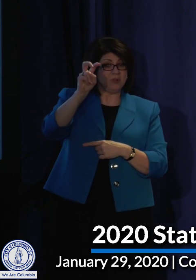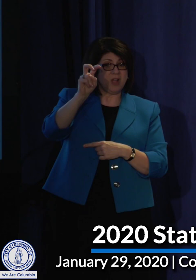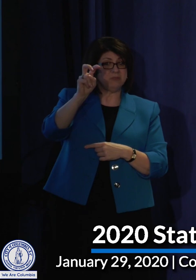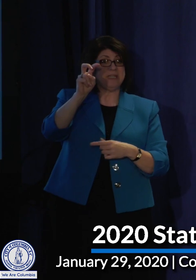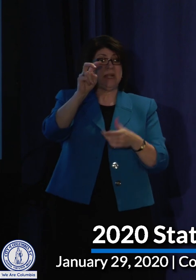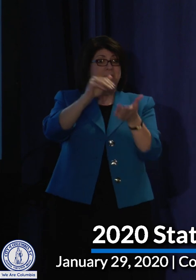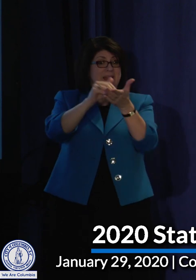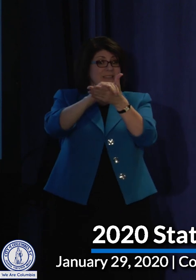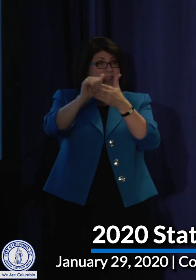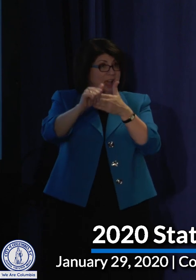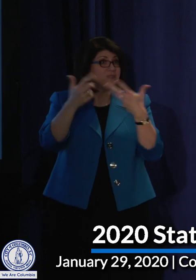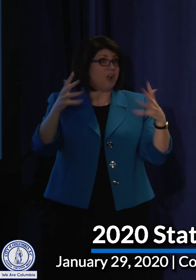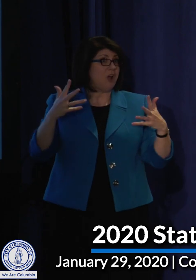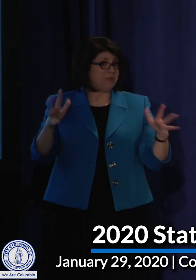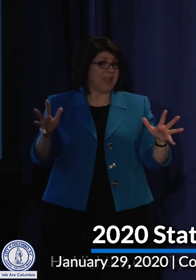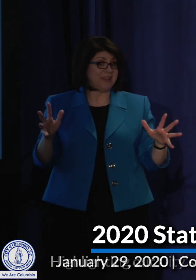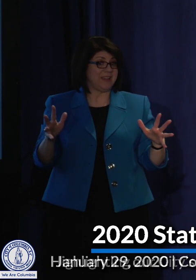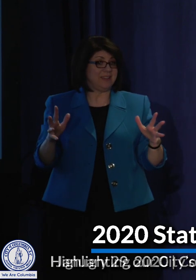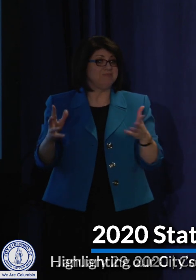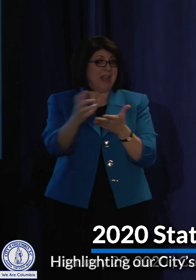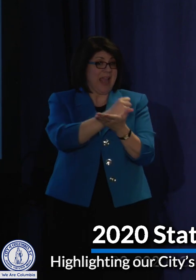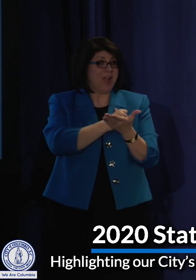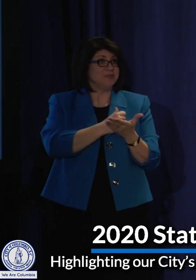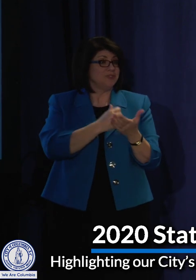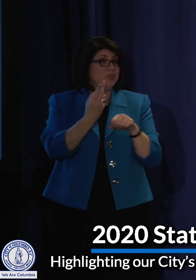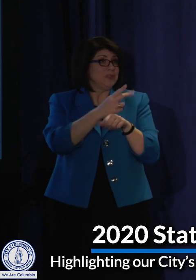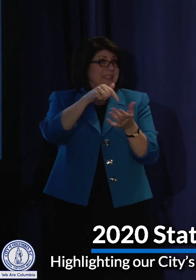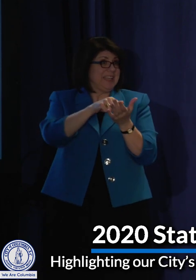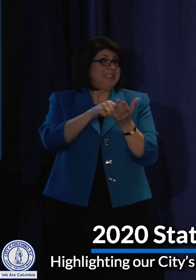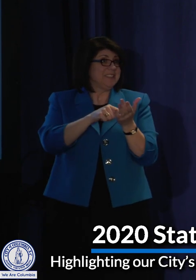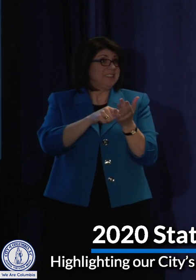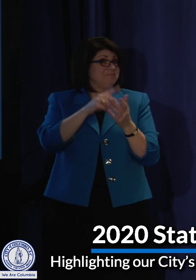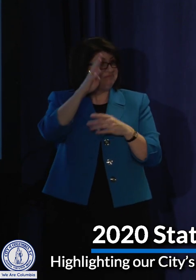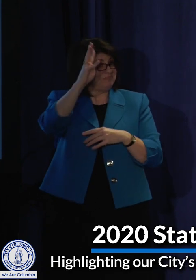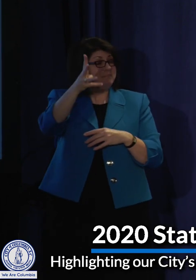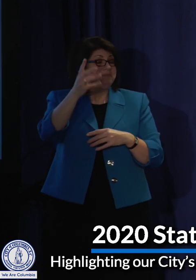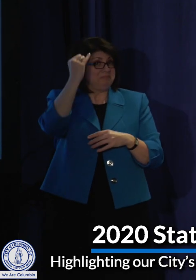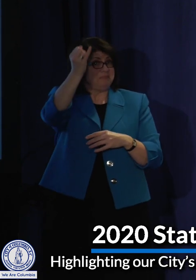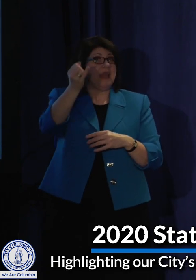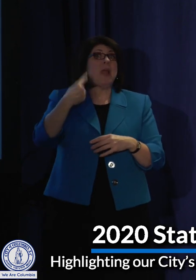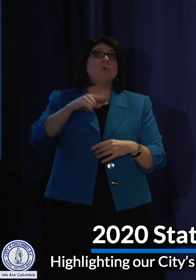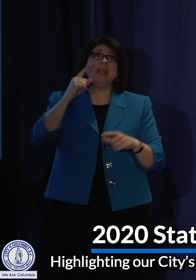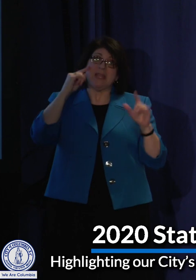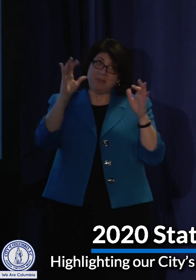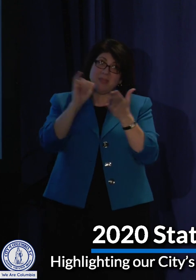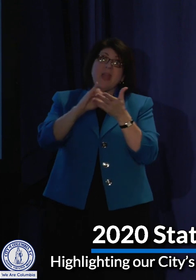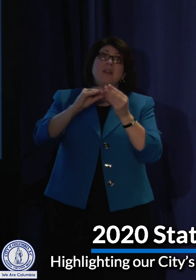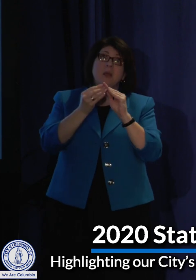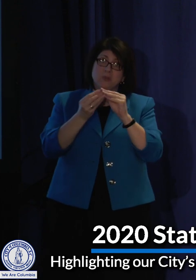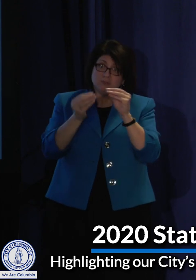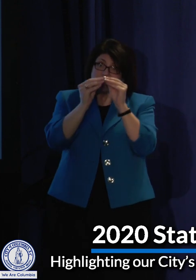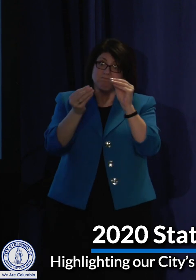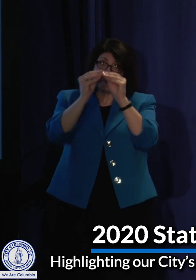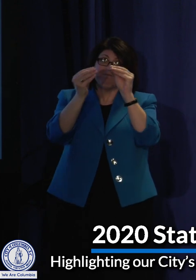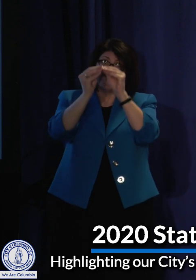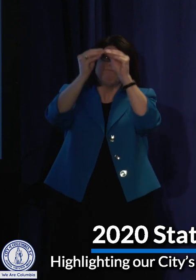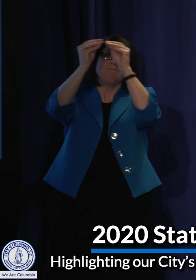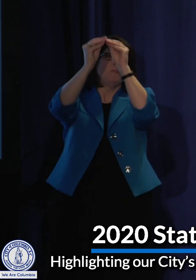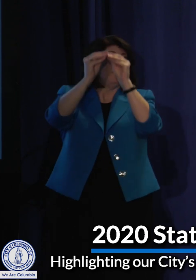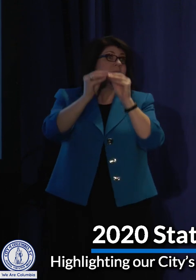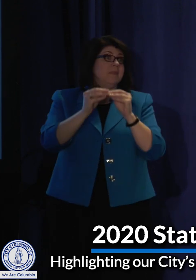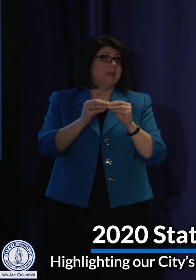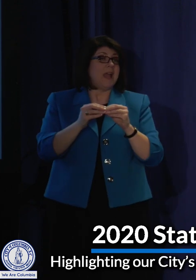development has been announced through this incentive. And we expect that number to climb in the near future as we continue to work together to